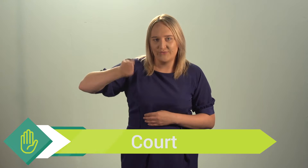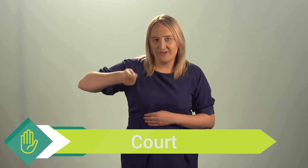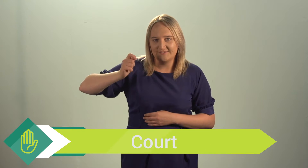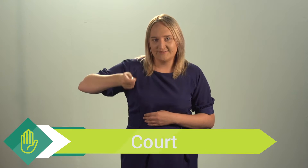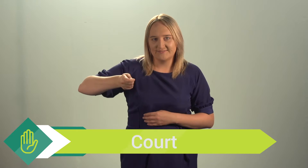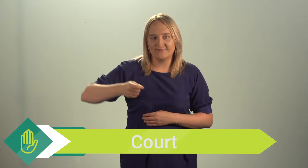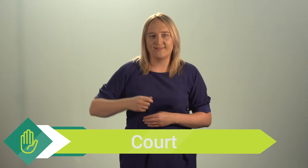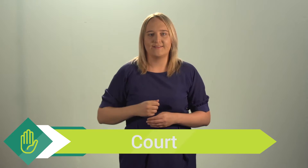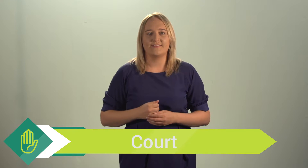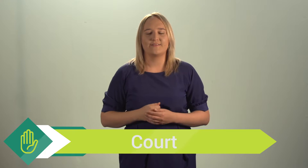Court,